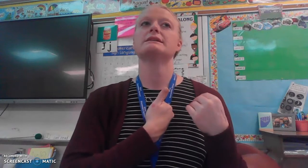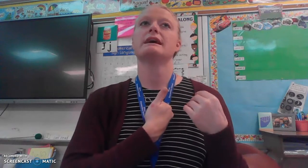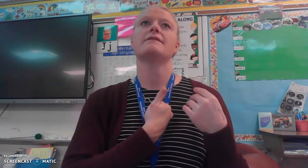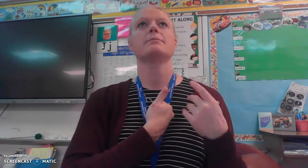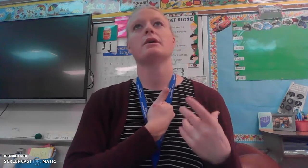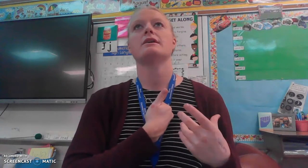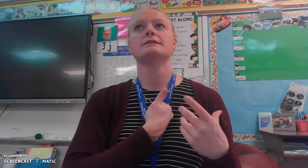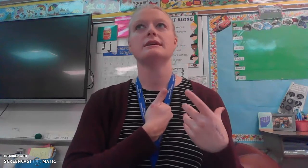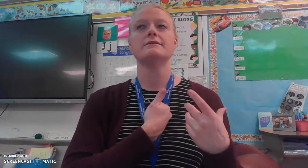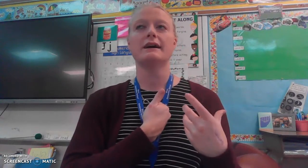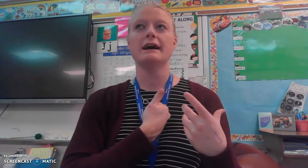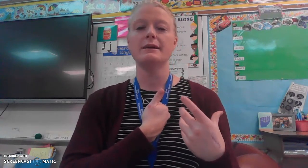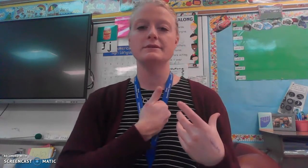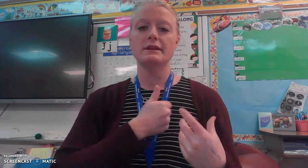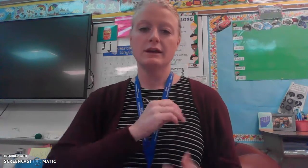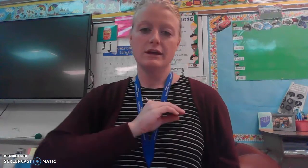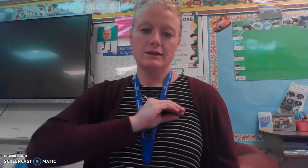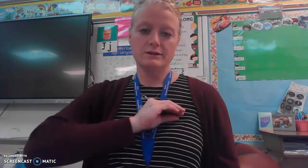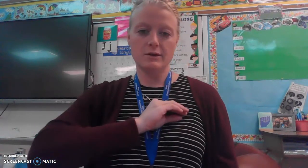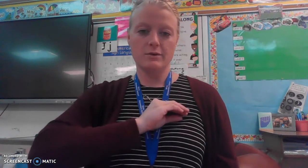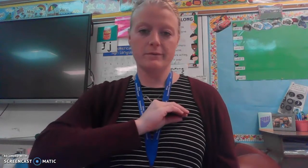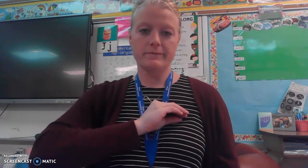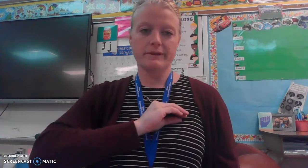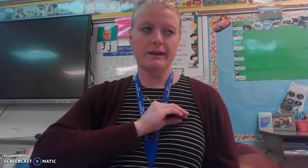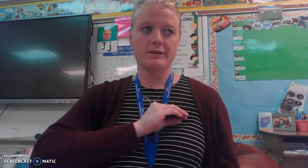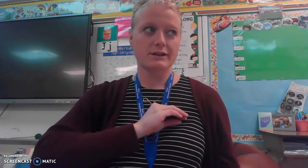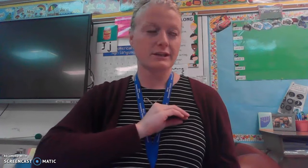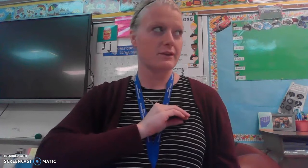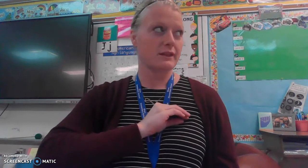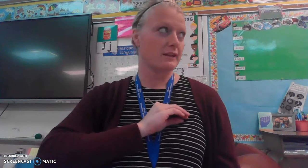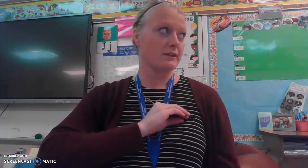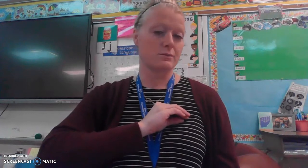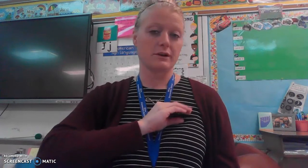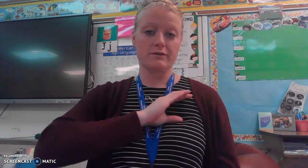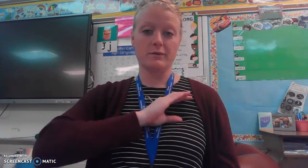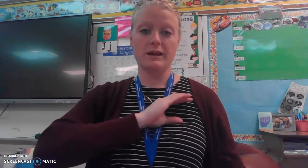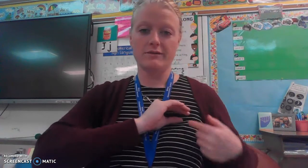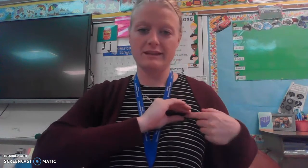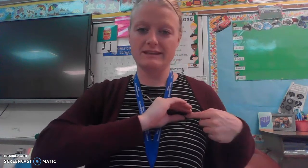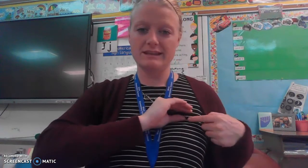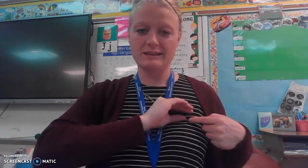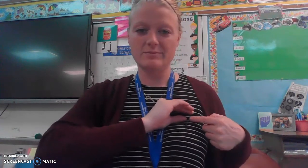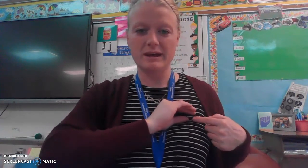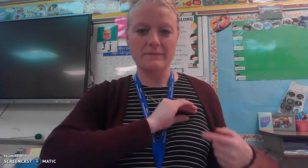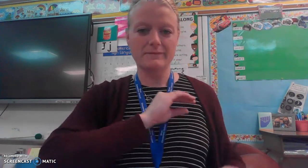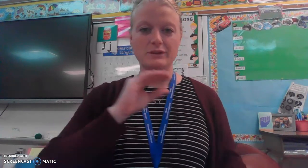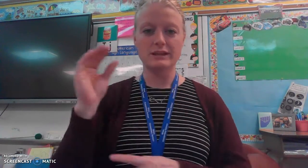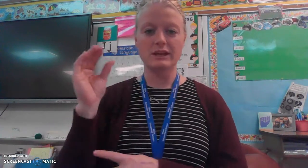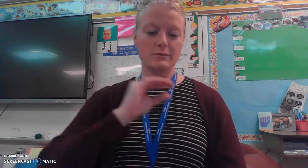spirits, having positive vibes. So I don't actually know the English word for whatever this is, but you take your